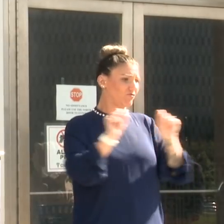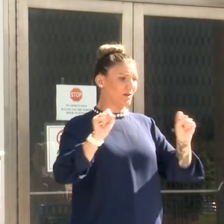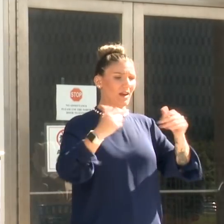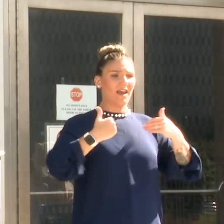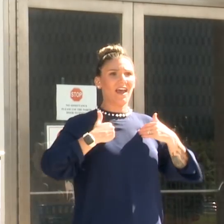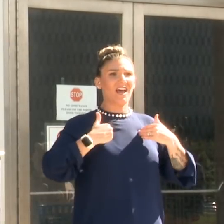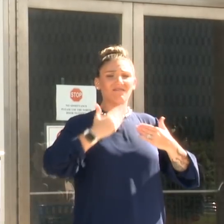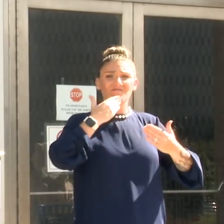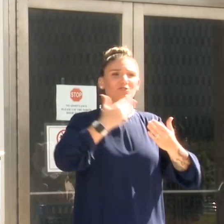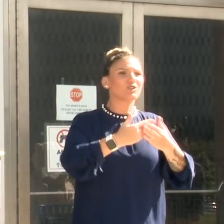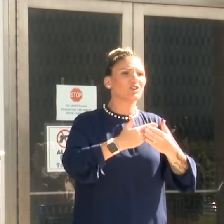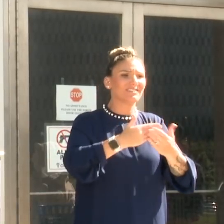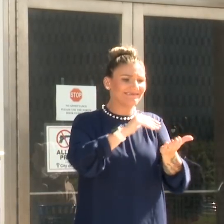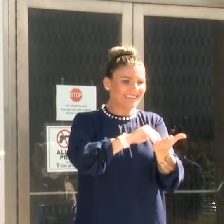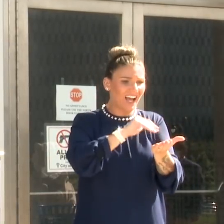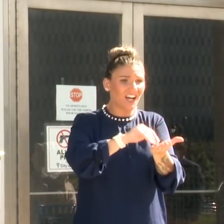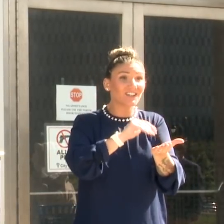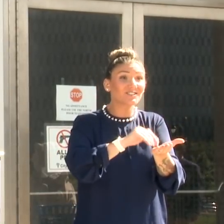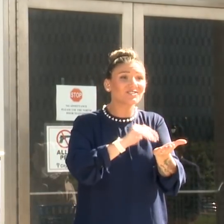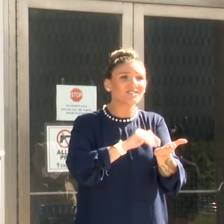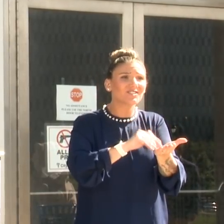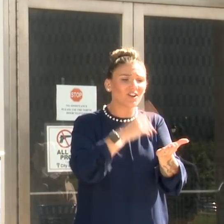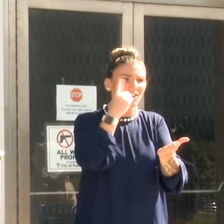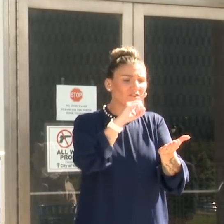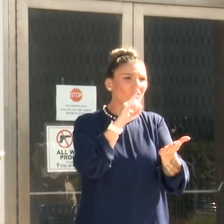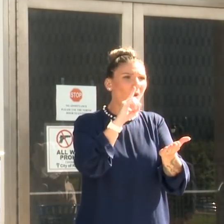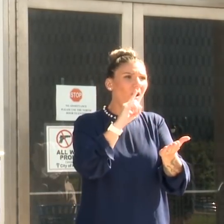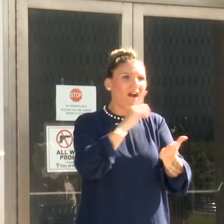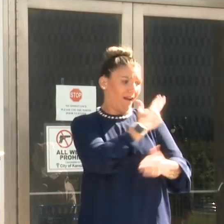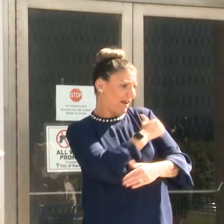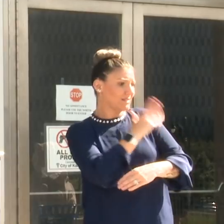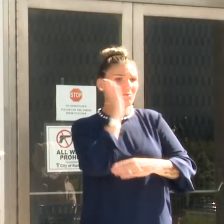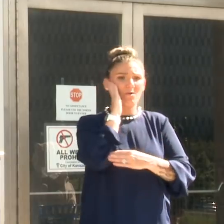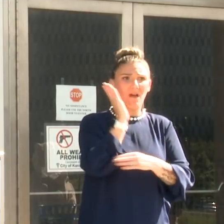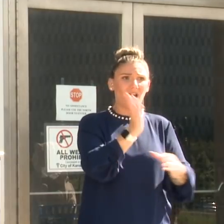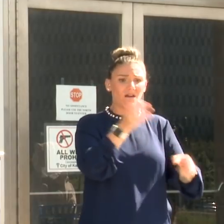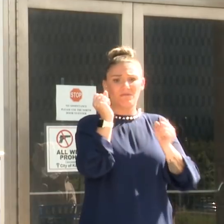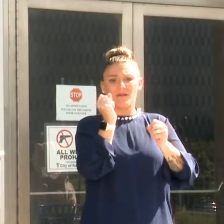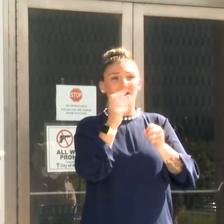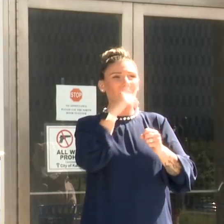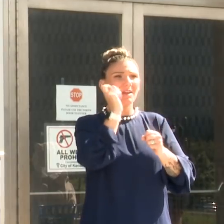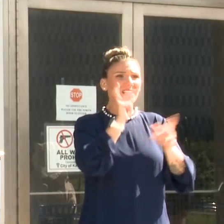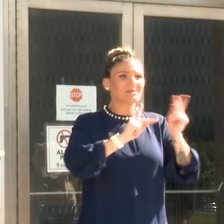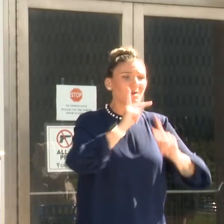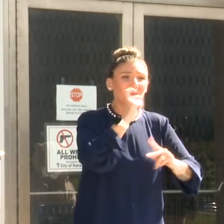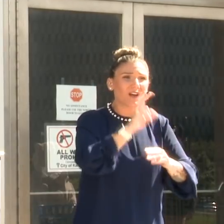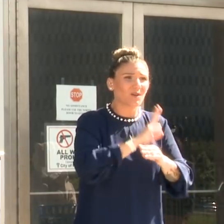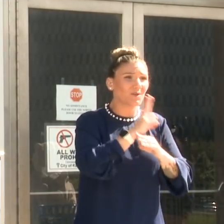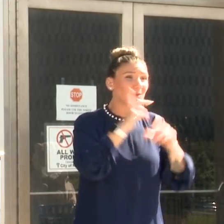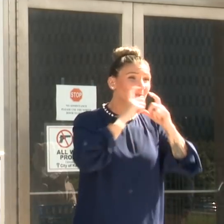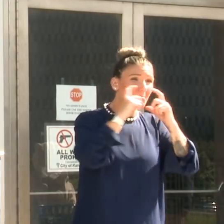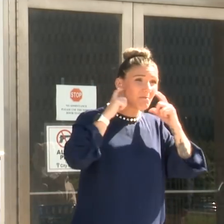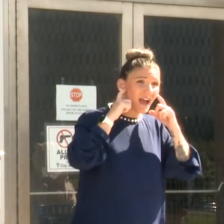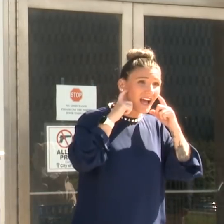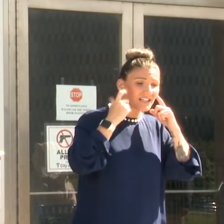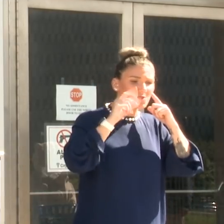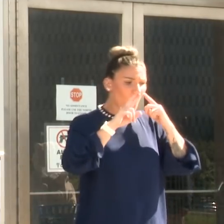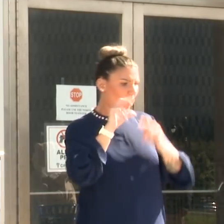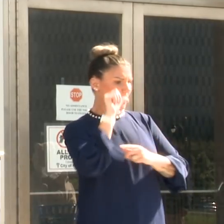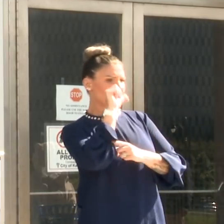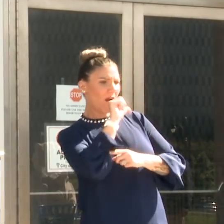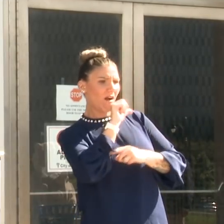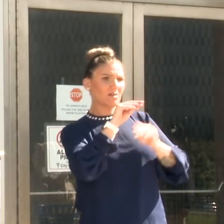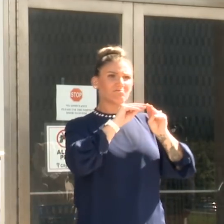having a good doctor with a hospital bed is taken away from them because people aren't wearing masks or bars